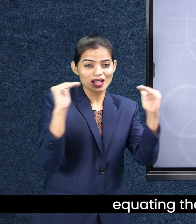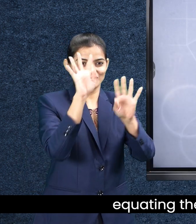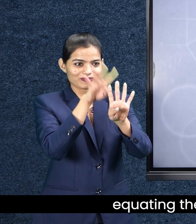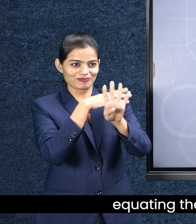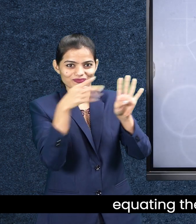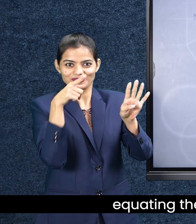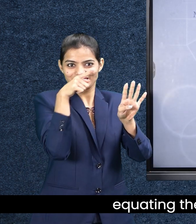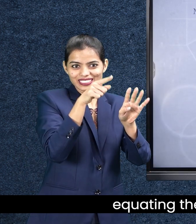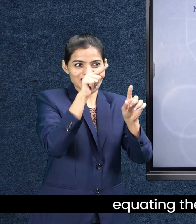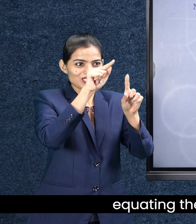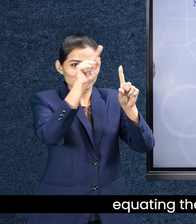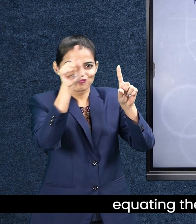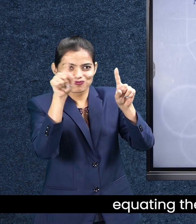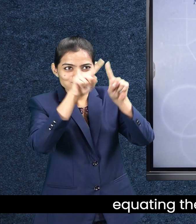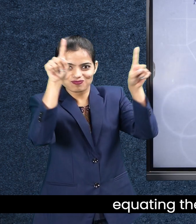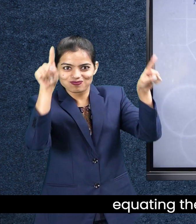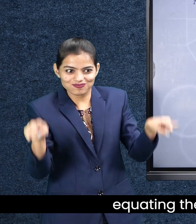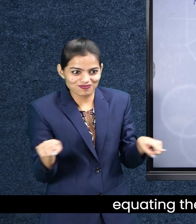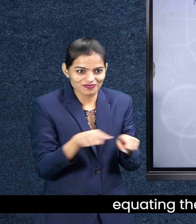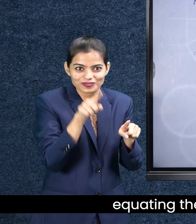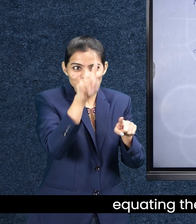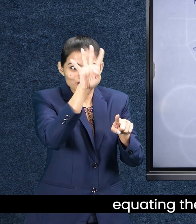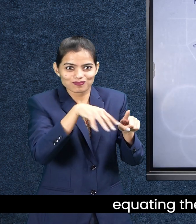Equating the coordinates on both sides, we get